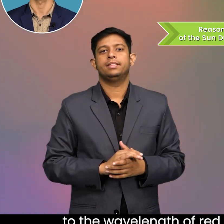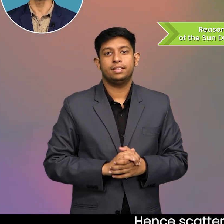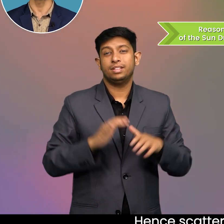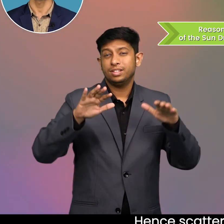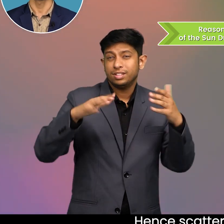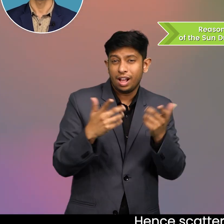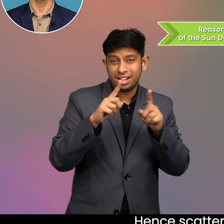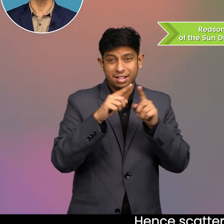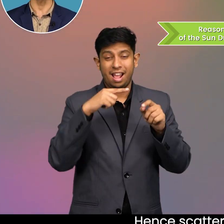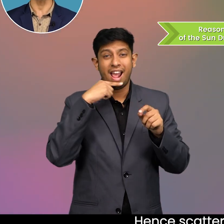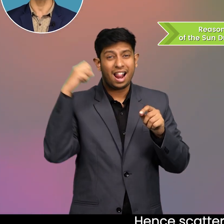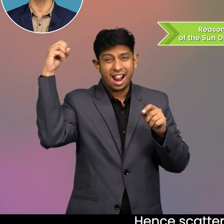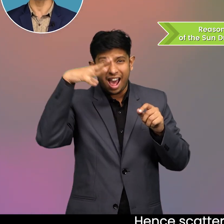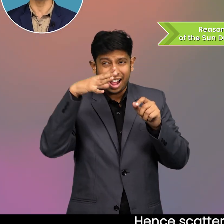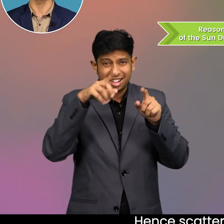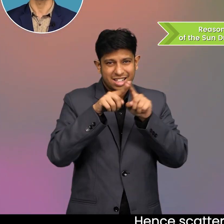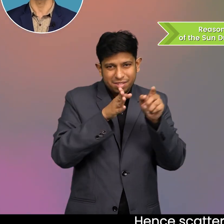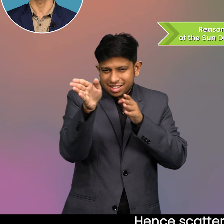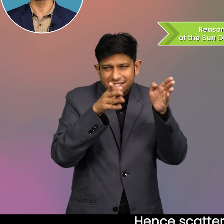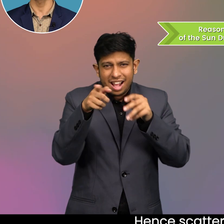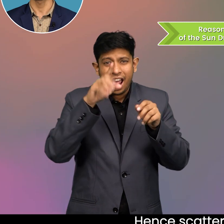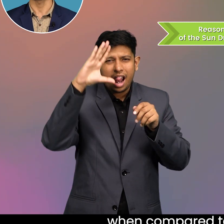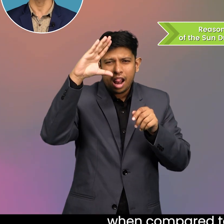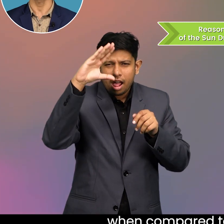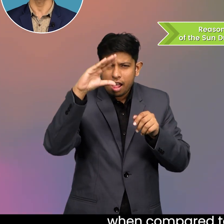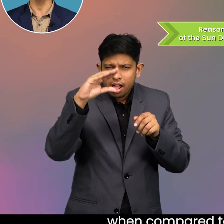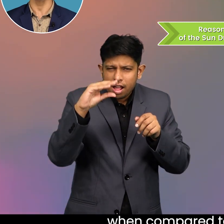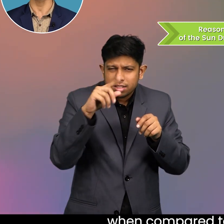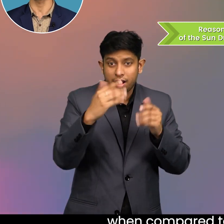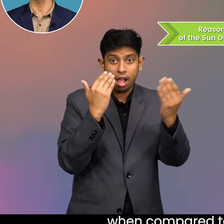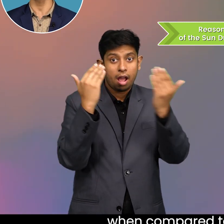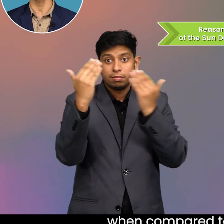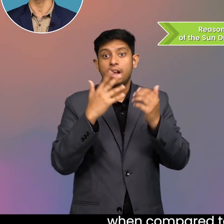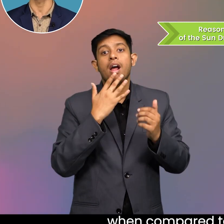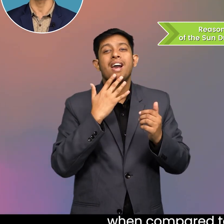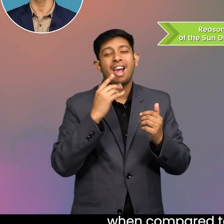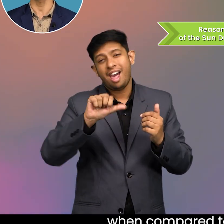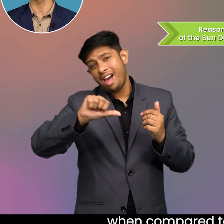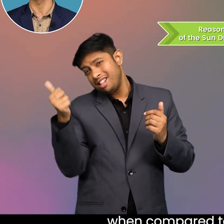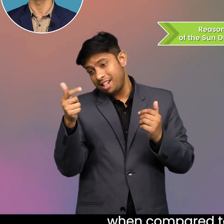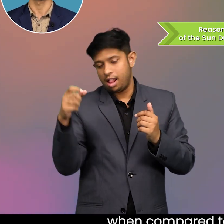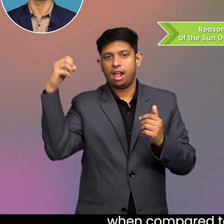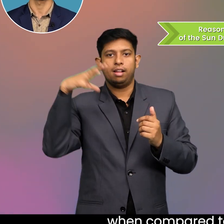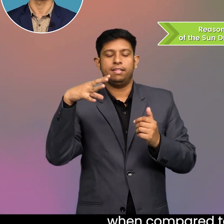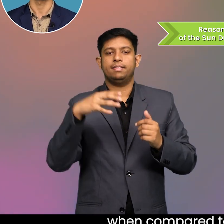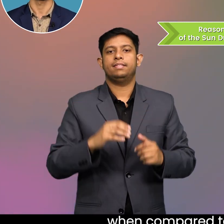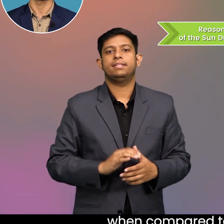Hence, scattering of red light is less when compared to the other colors of light.